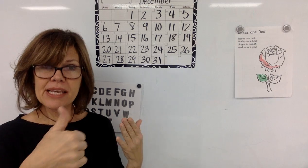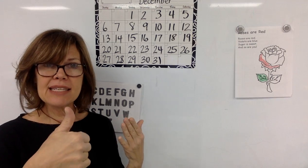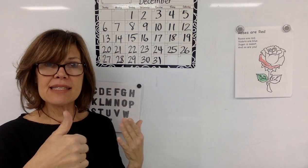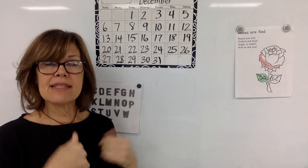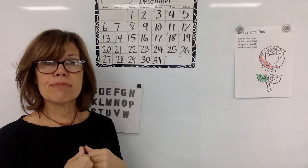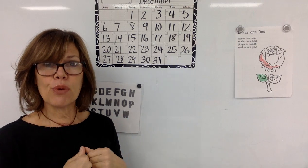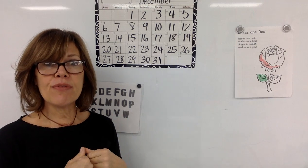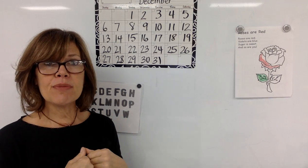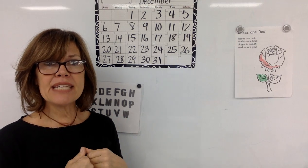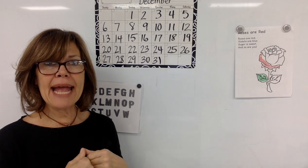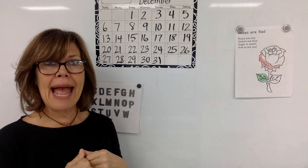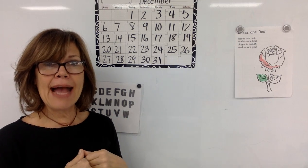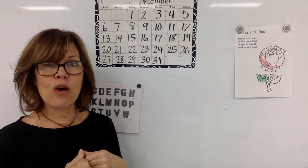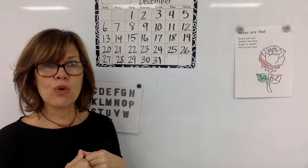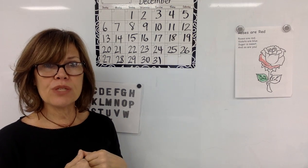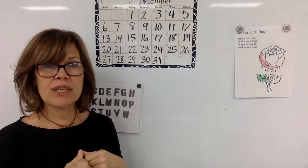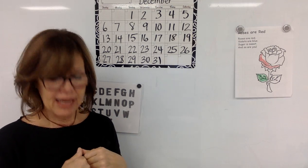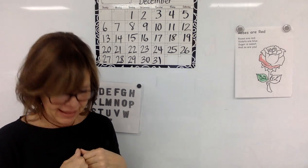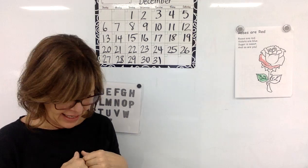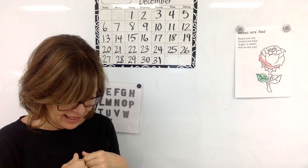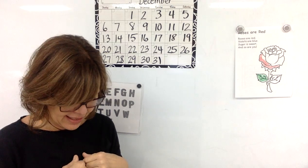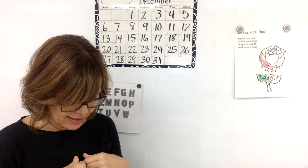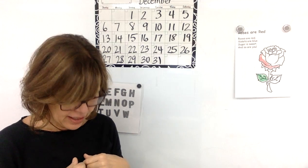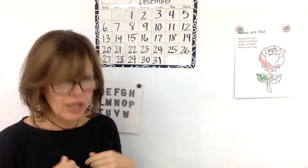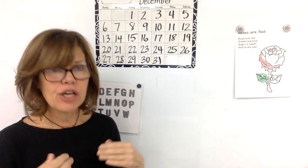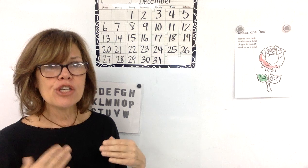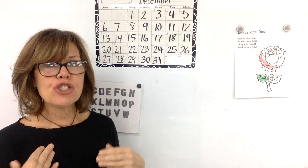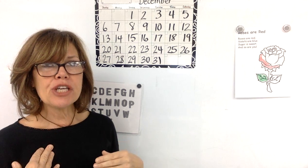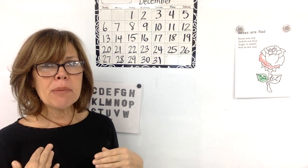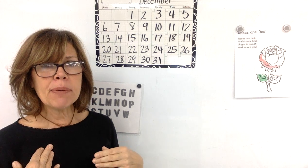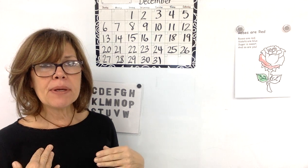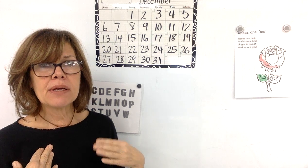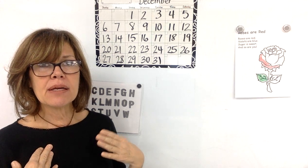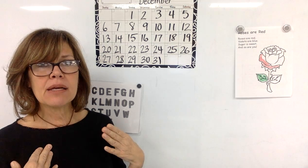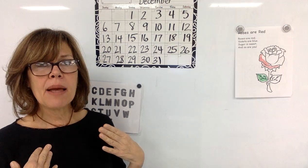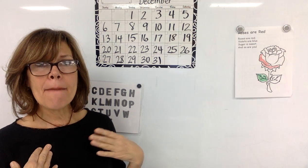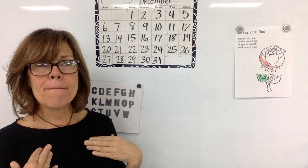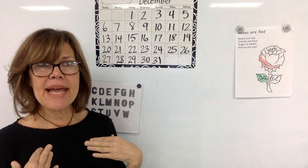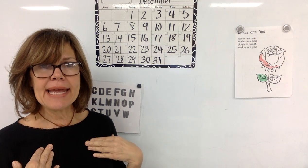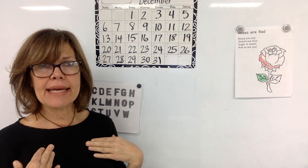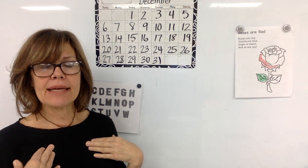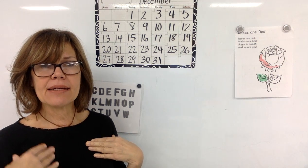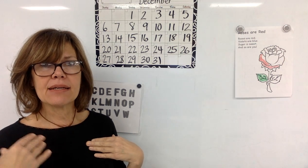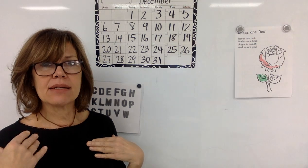Yes. Both of them say ound at the end. Sheep, make.